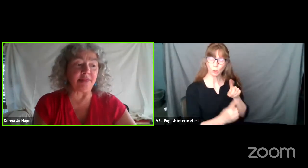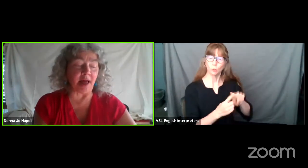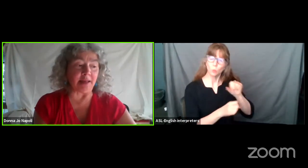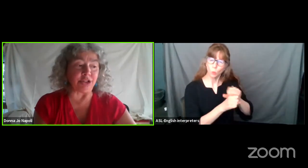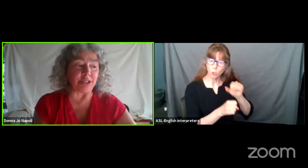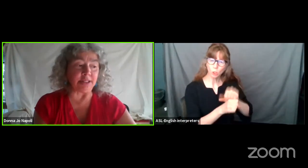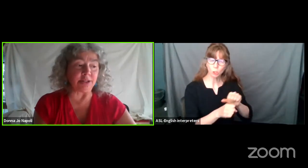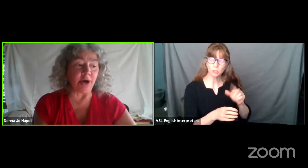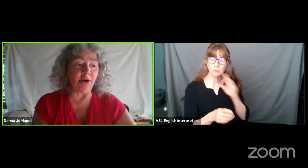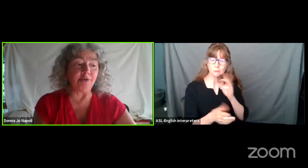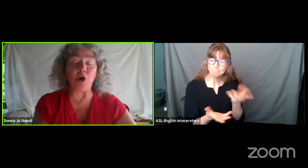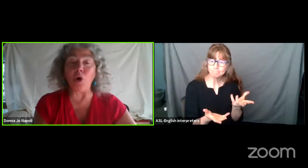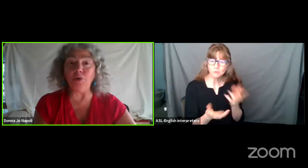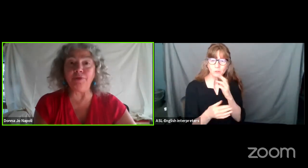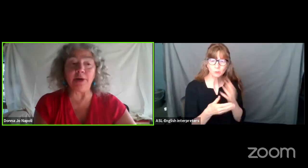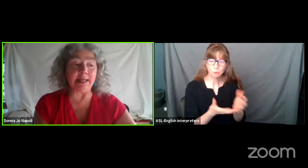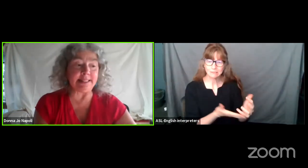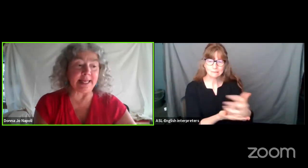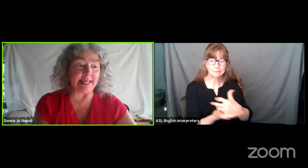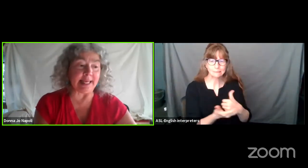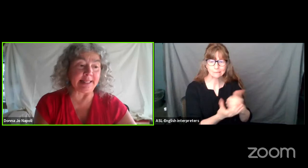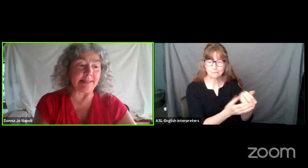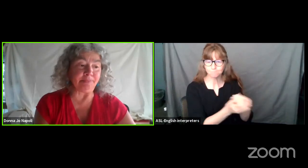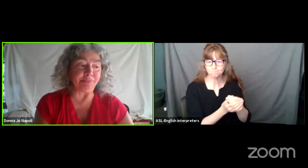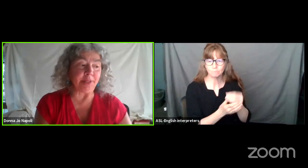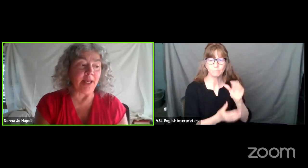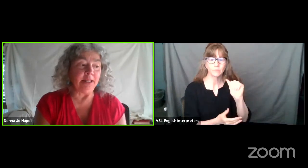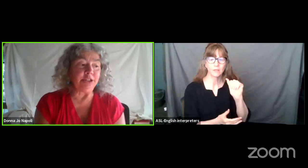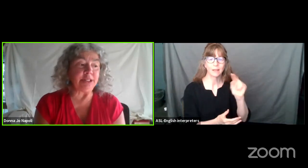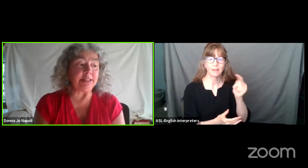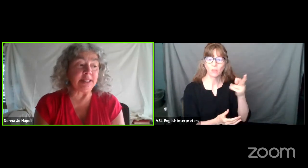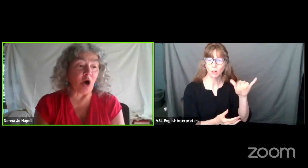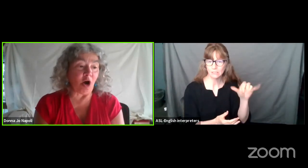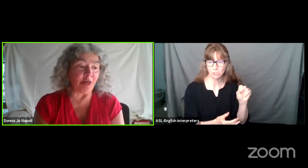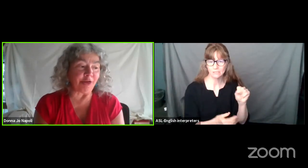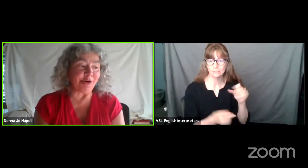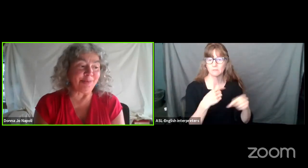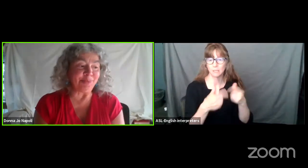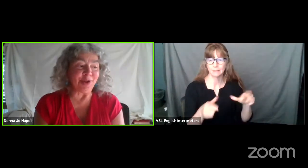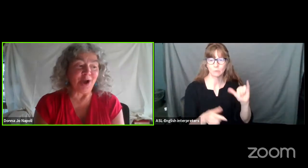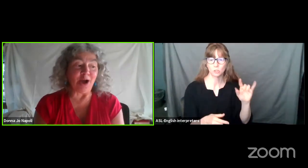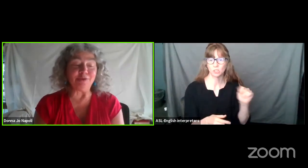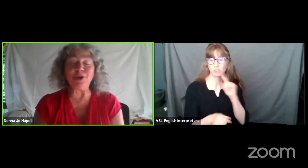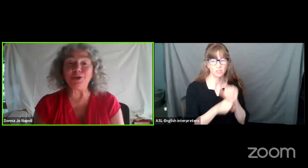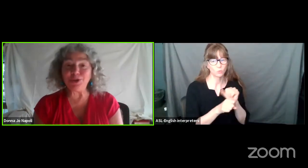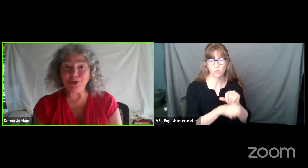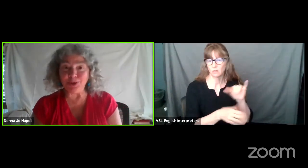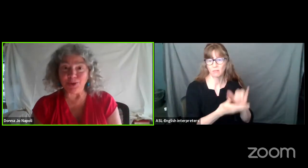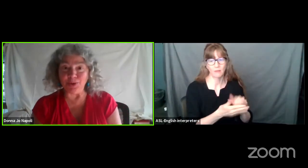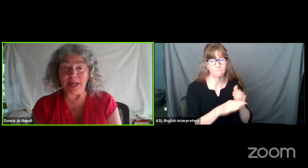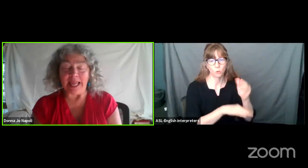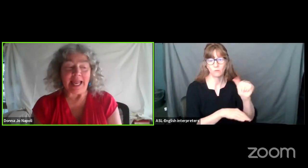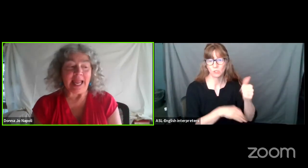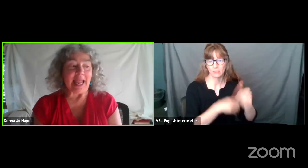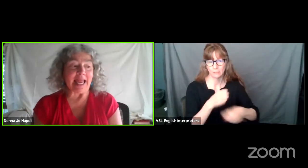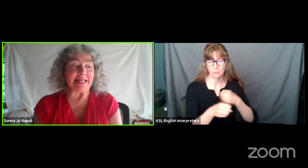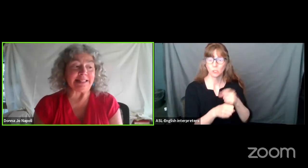literature anthologies for over a decade. She's the author of